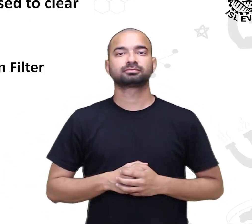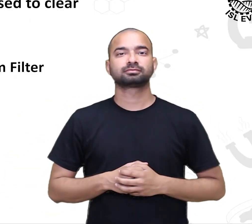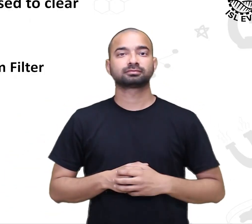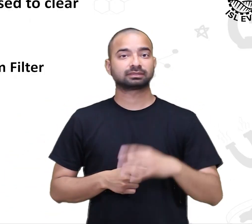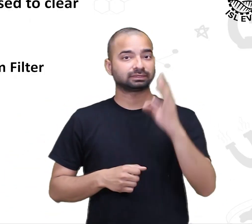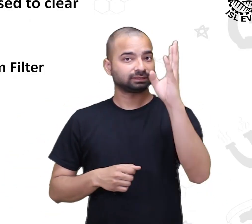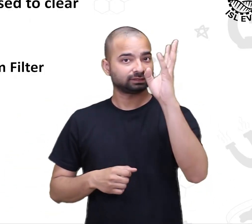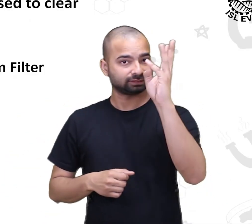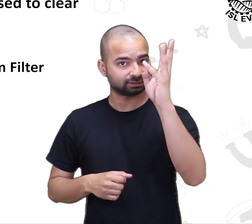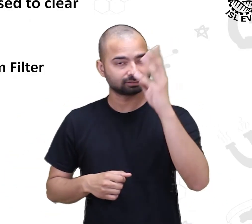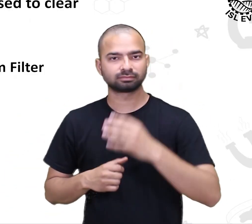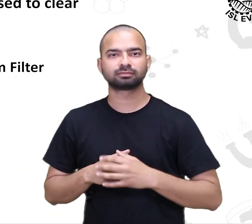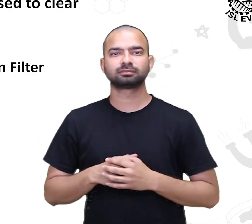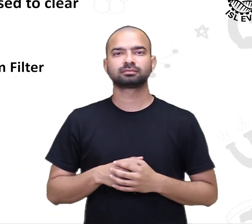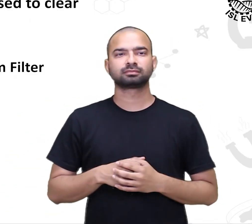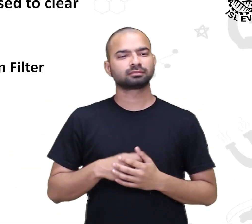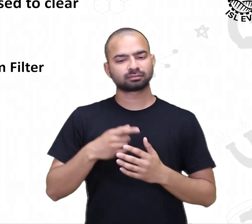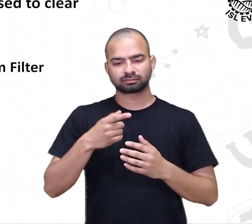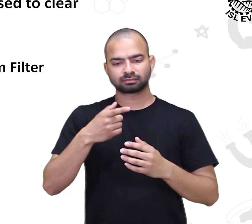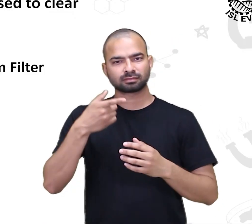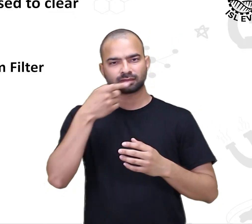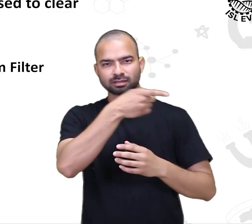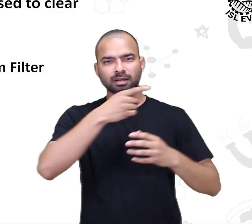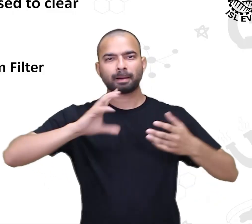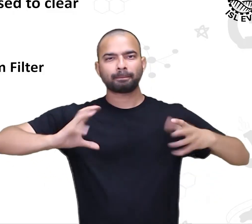And 4, mechanical filter.